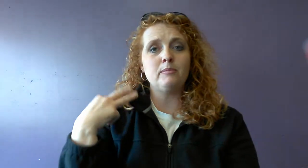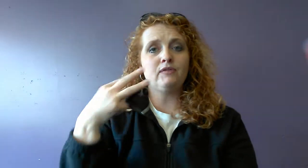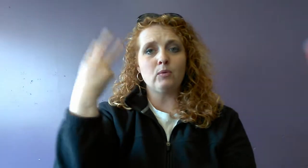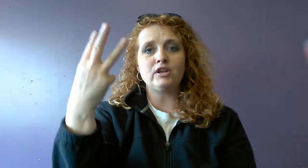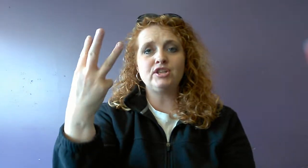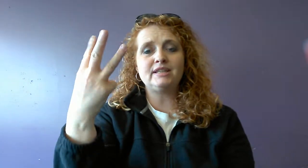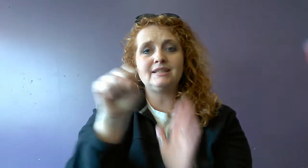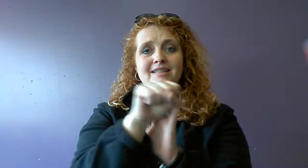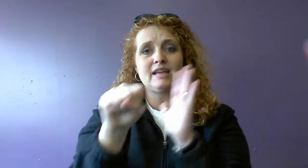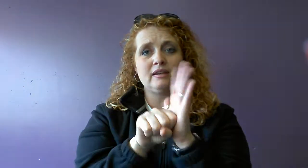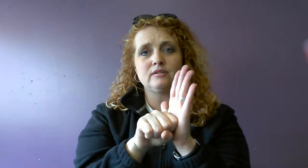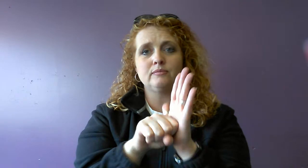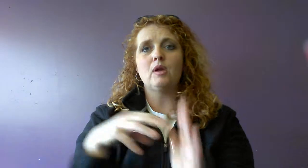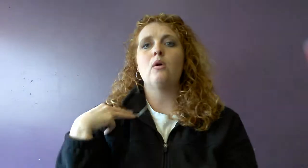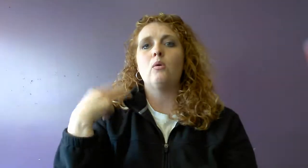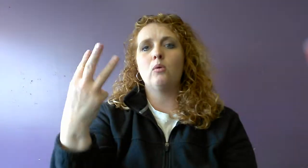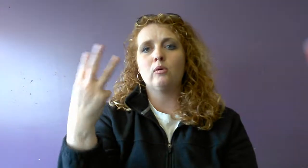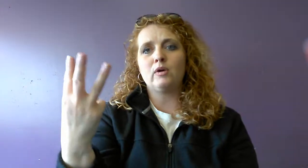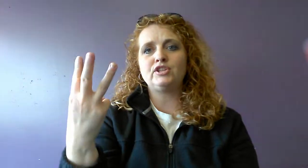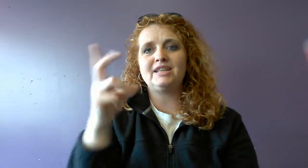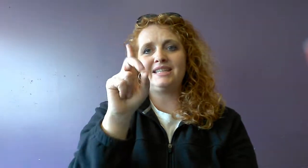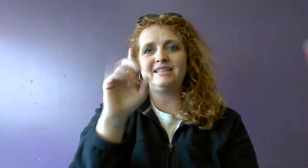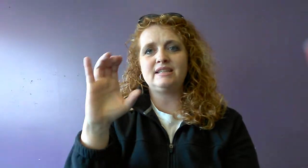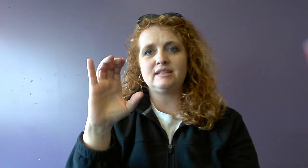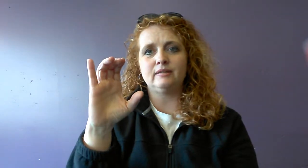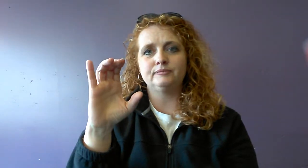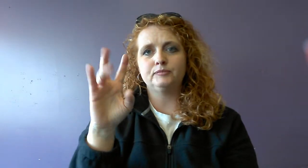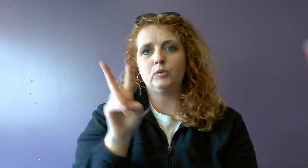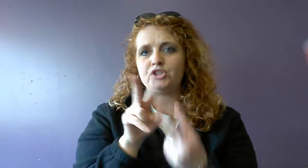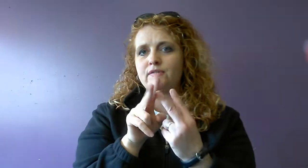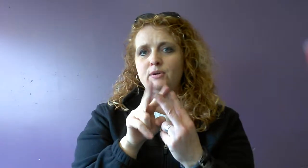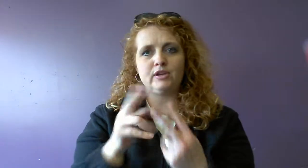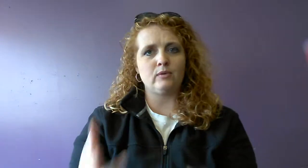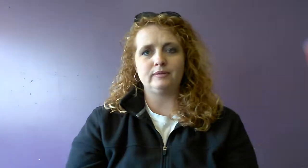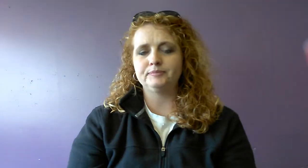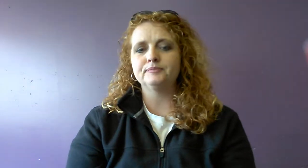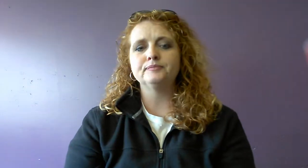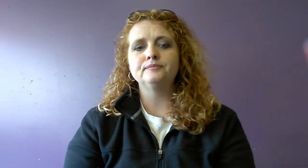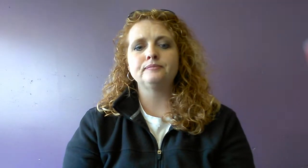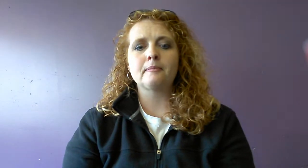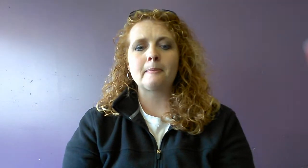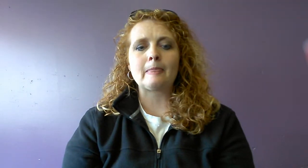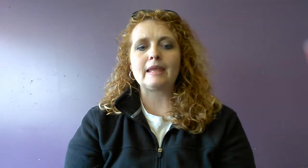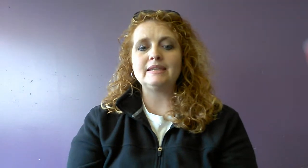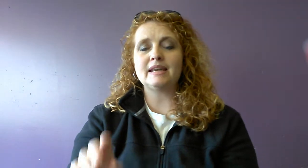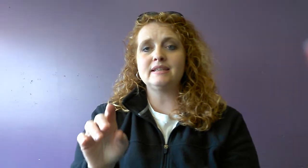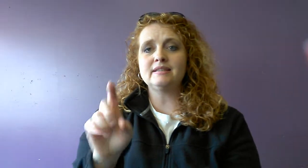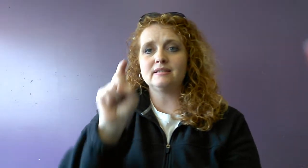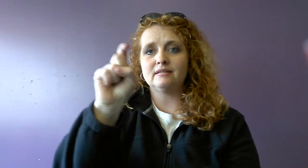for Washington State or Washington, D.C., whichever one you want. Texas,